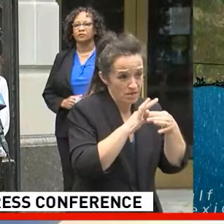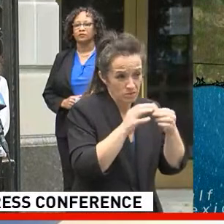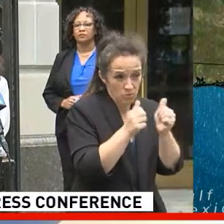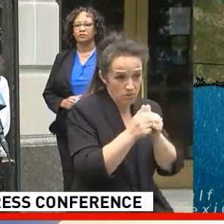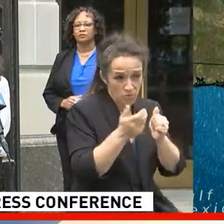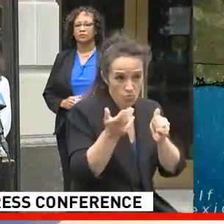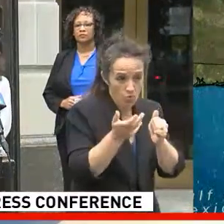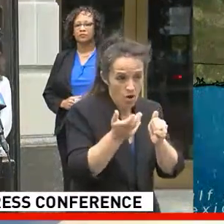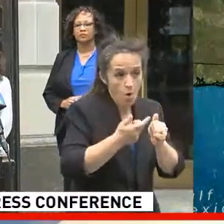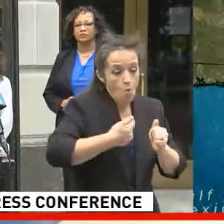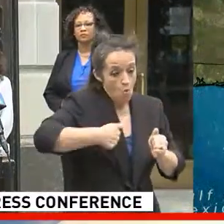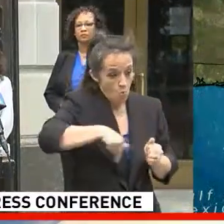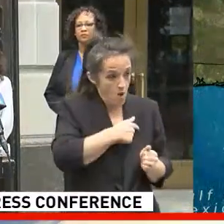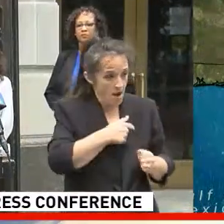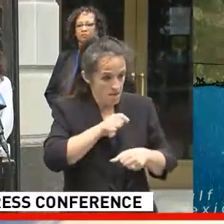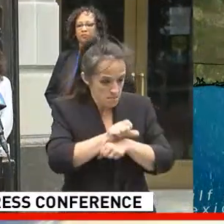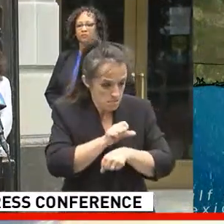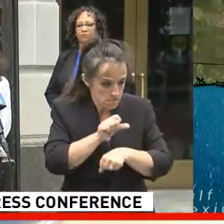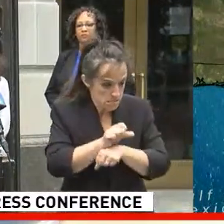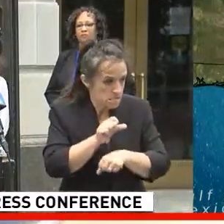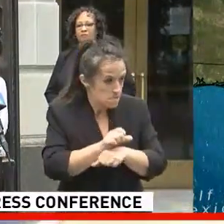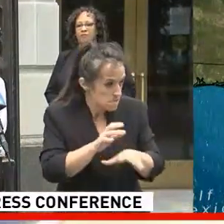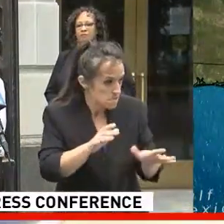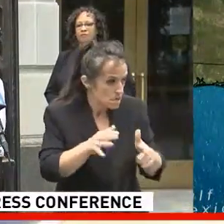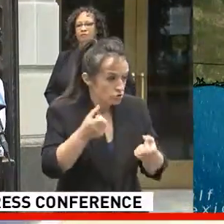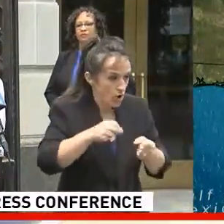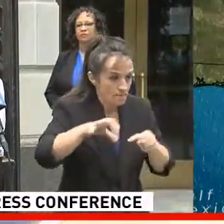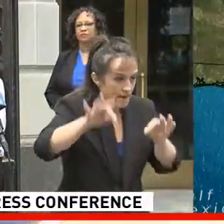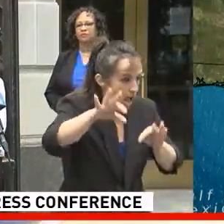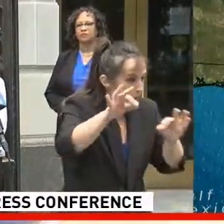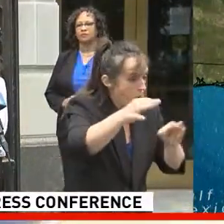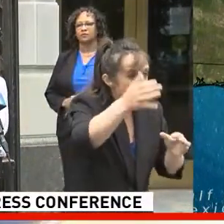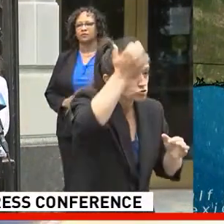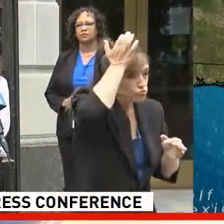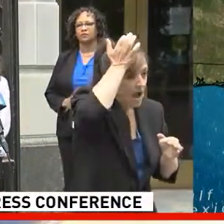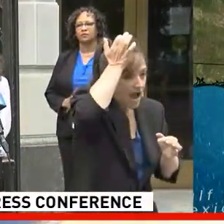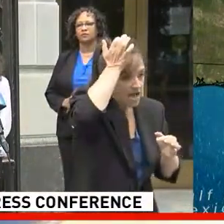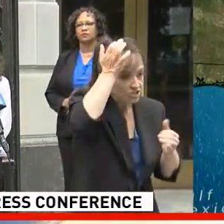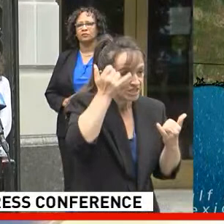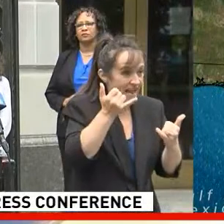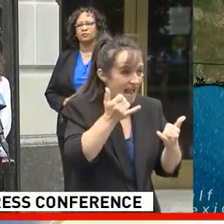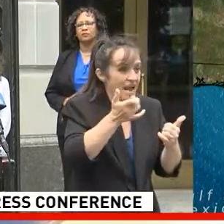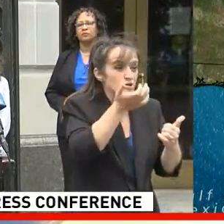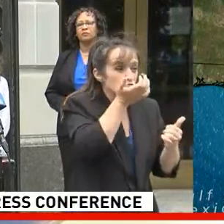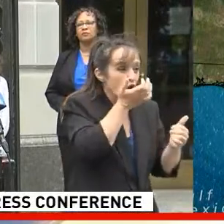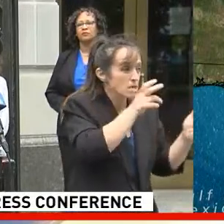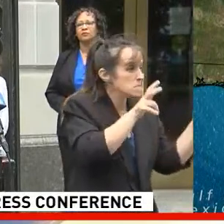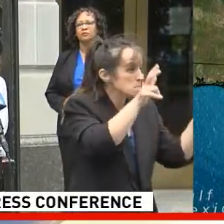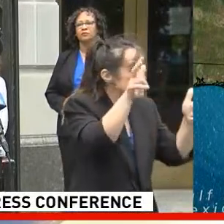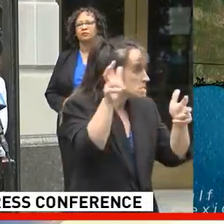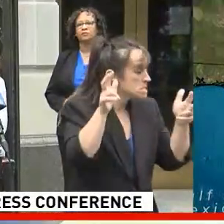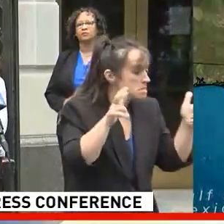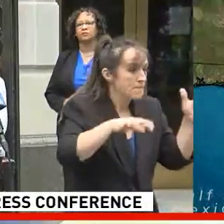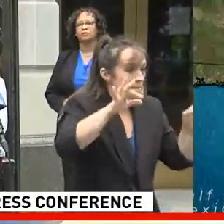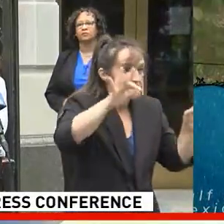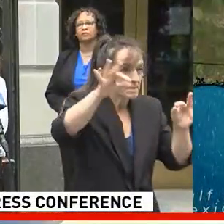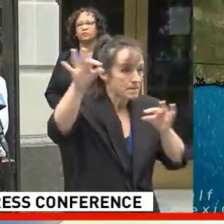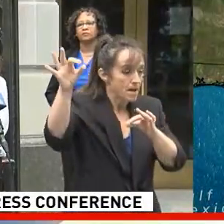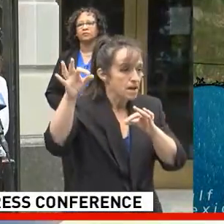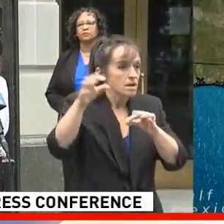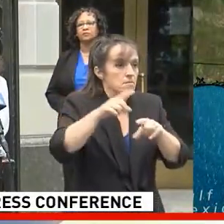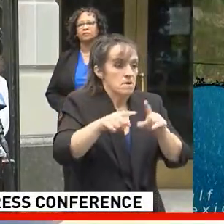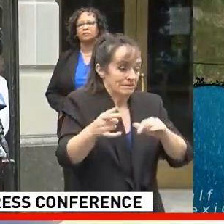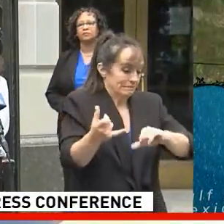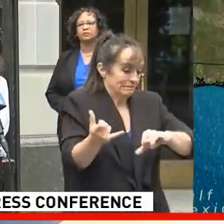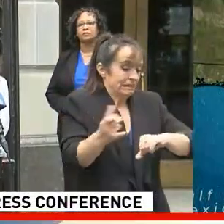We're doing everything we can to pick up all the trash by the end of the day today, The landfills do close at 2